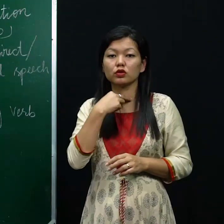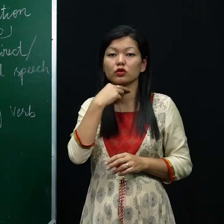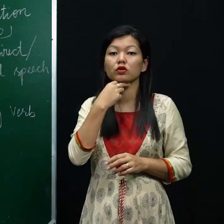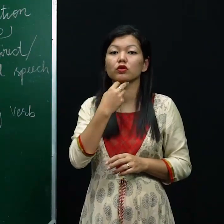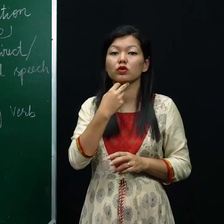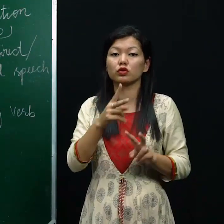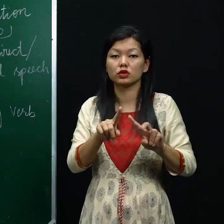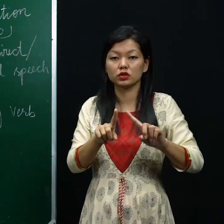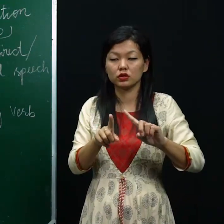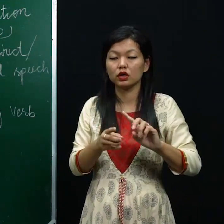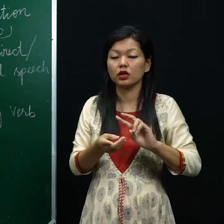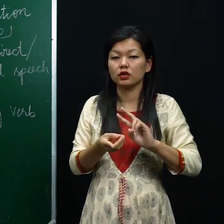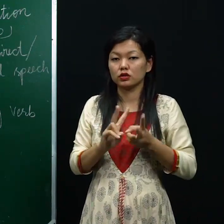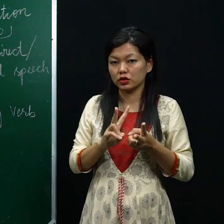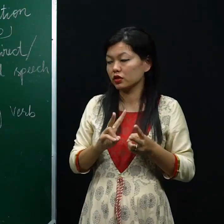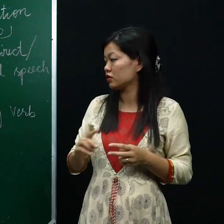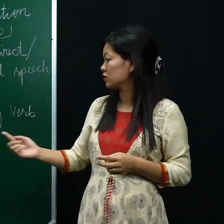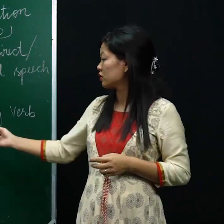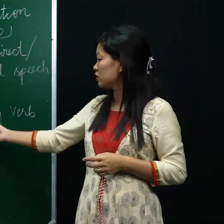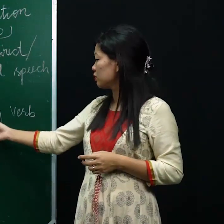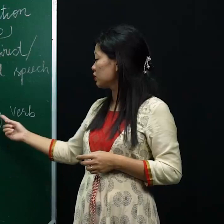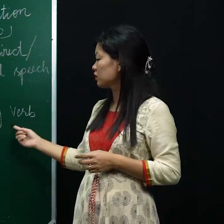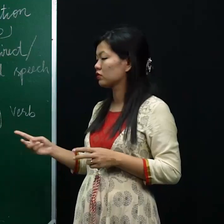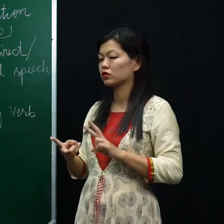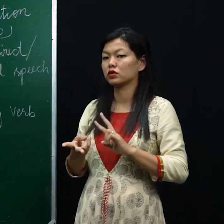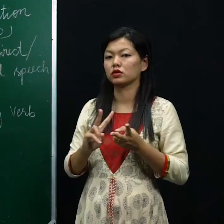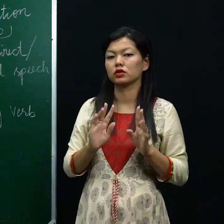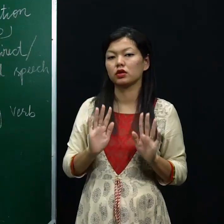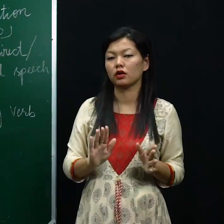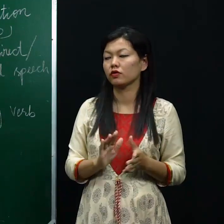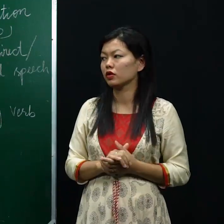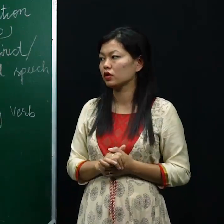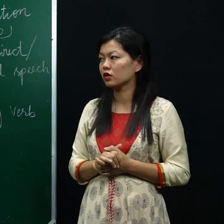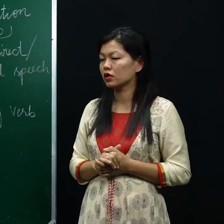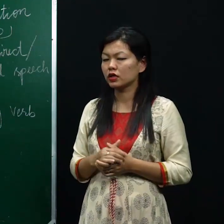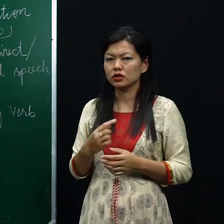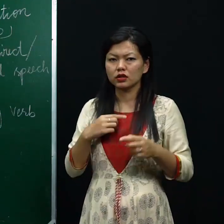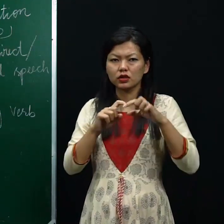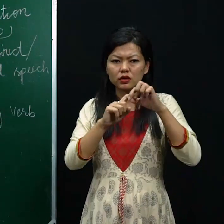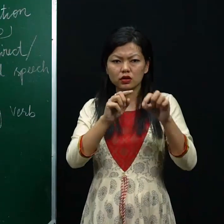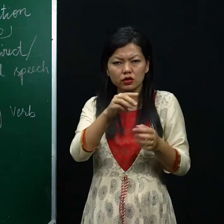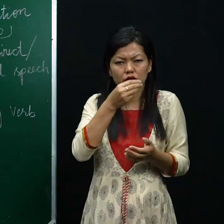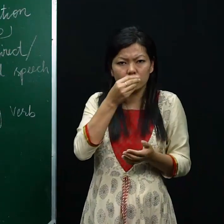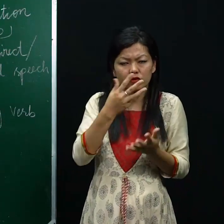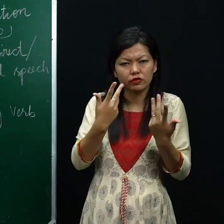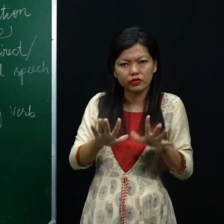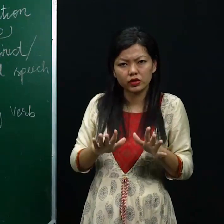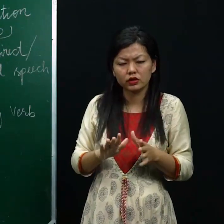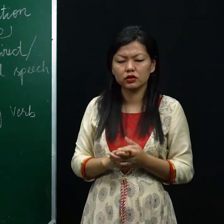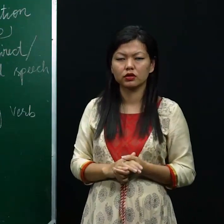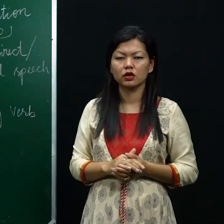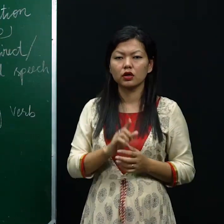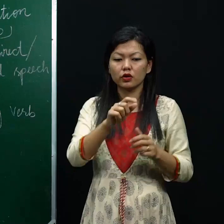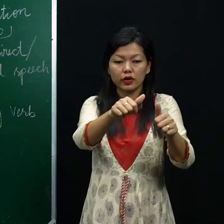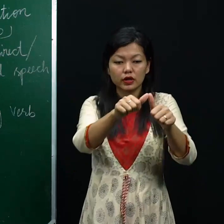it is yes or no question, you know what is yes or no question, right? If I say, did you have your food? It's yes or no. You have to answer